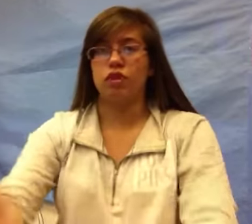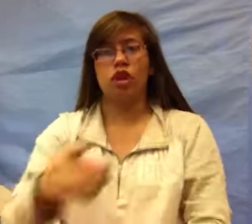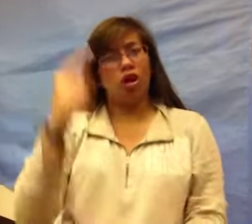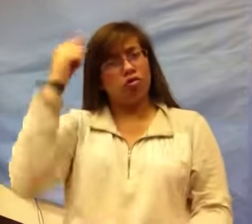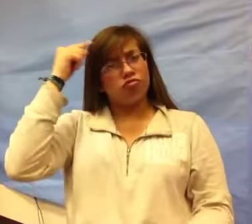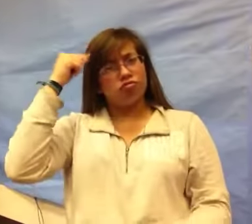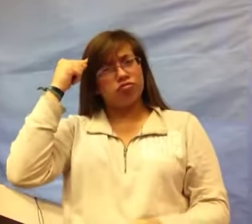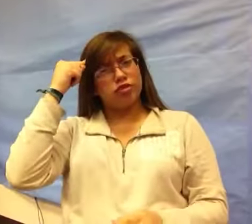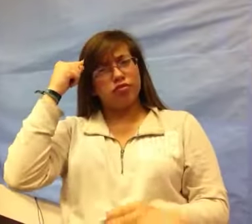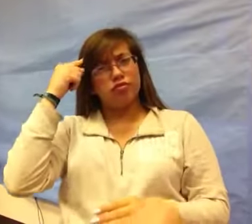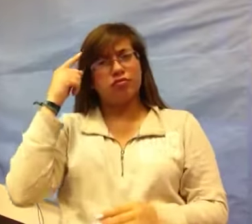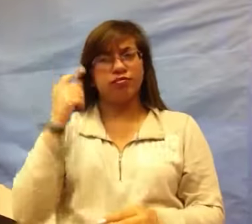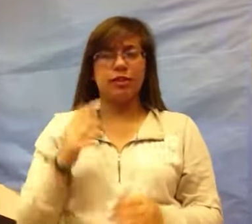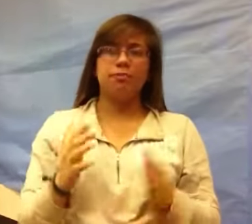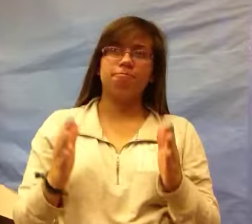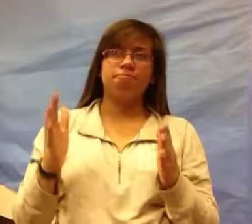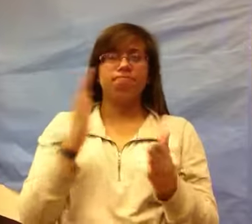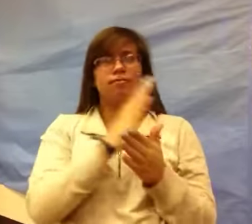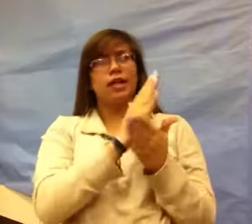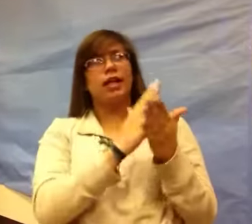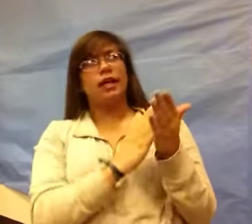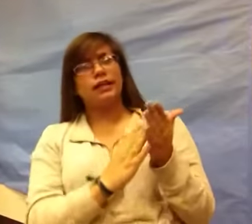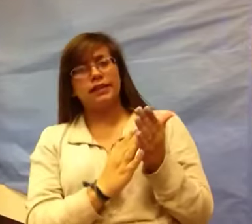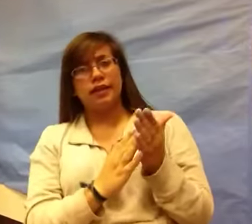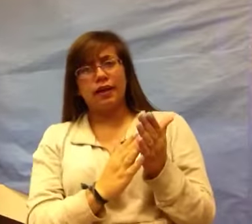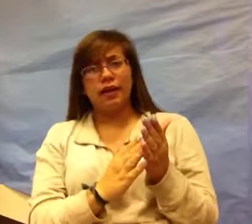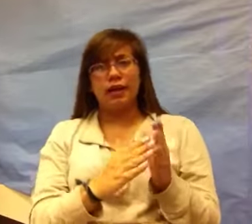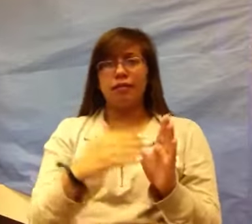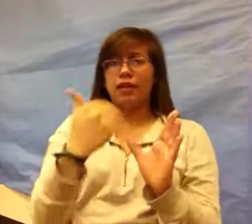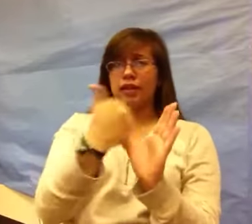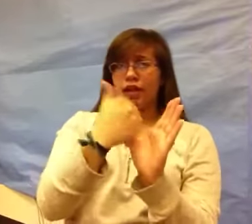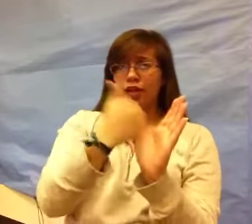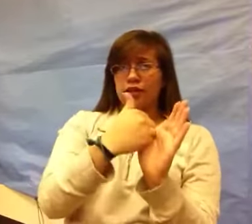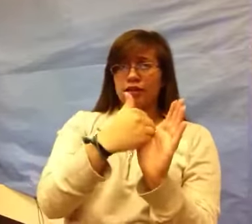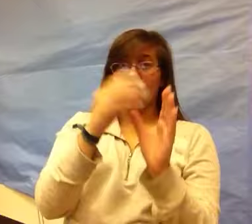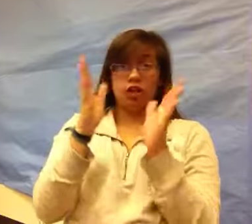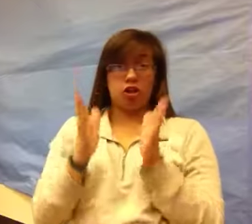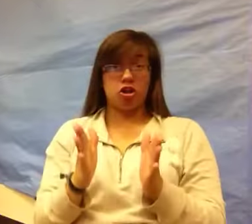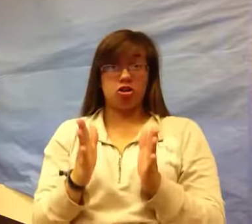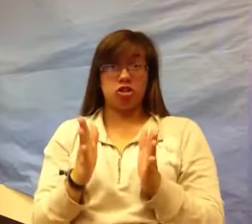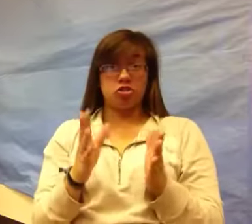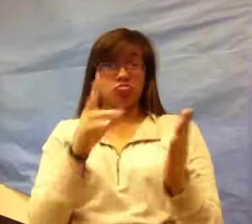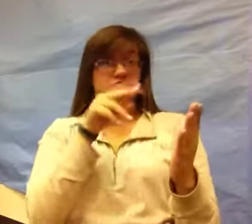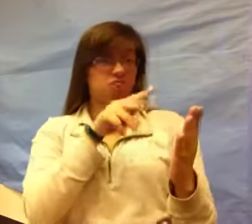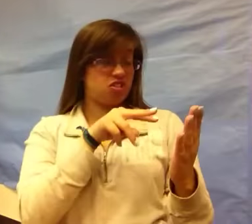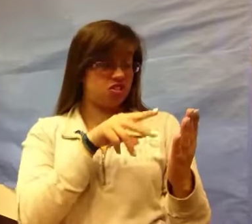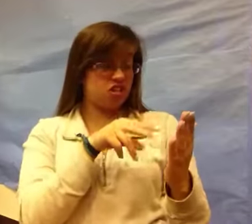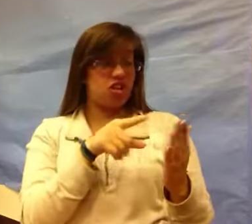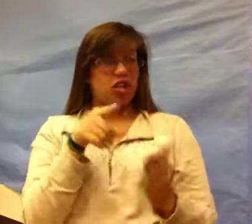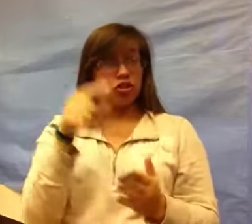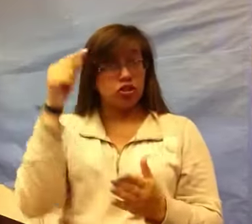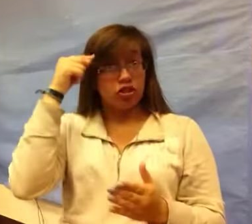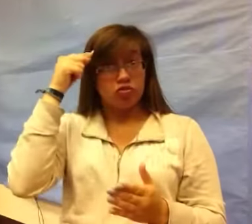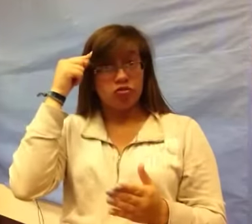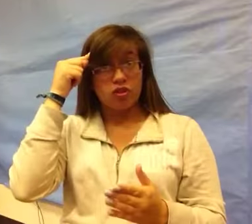that some of the things psychologists study are kind of obvious. They're not things that